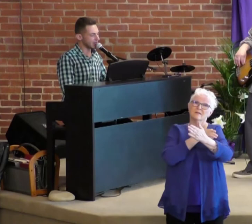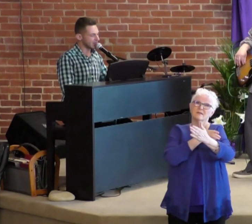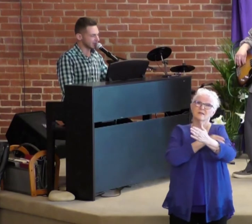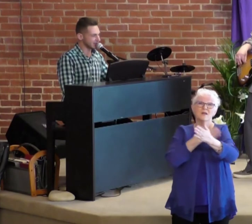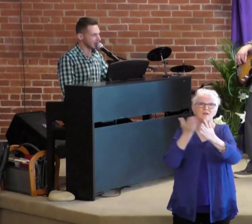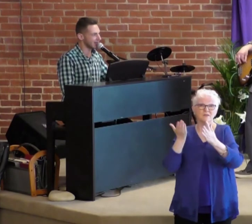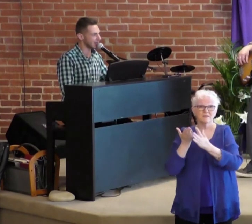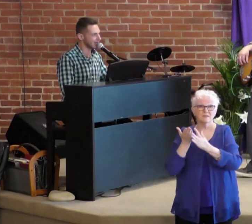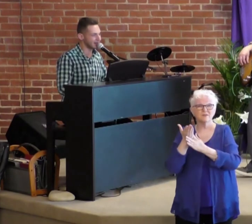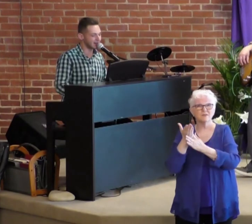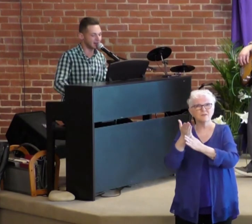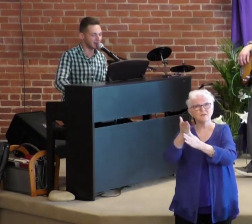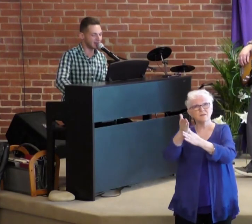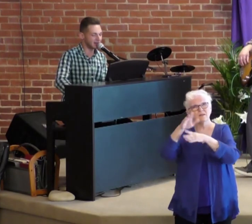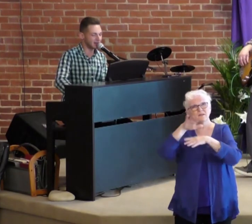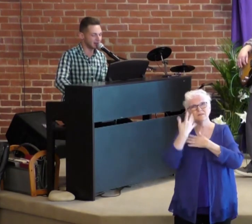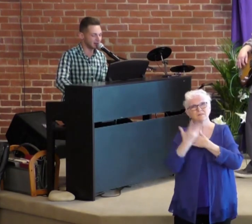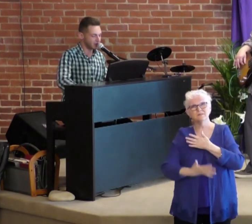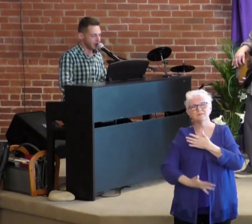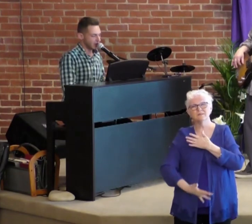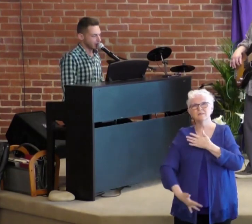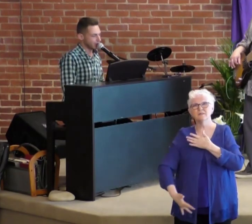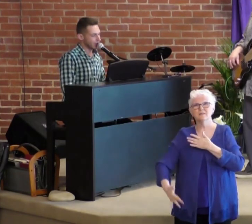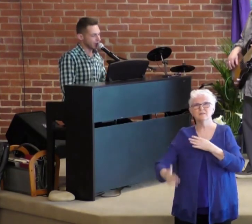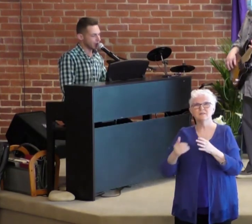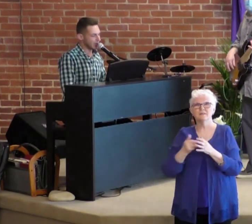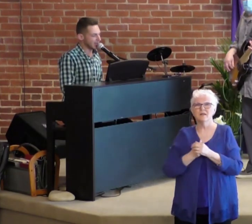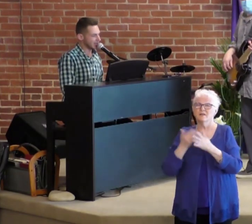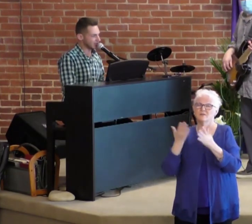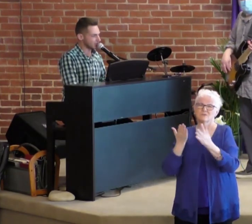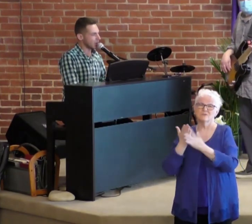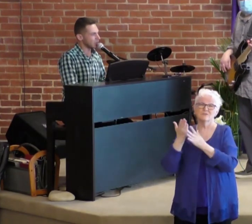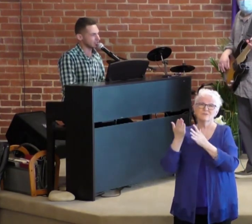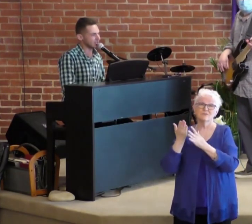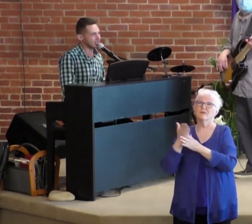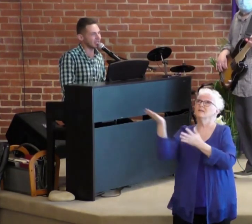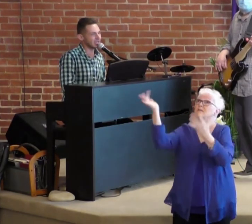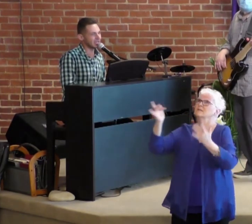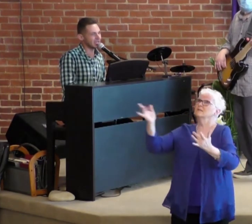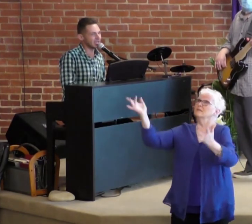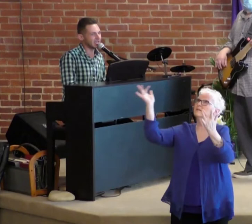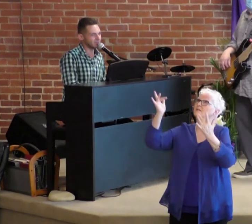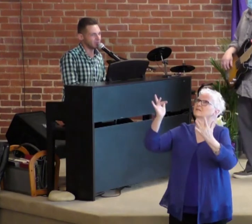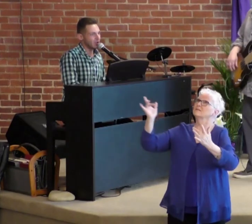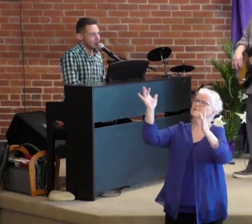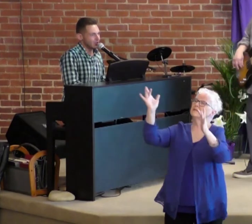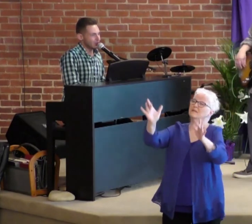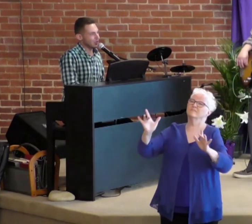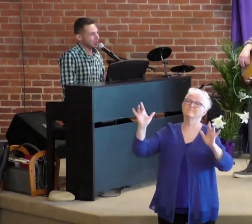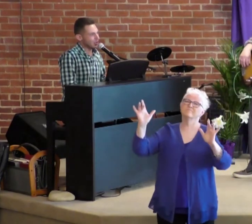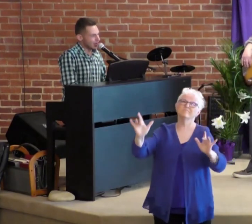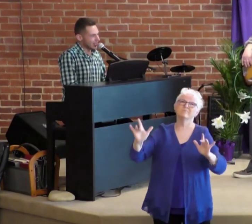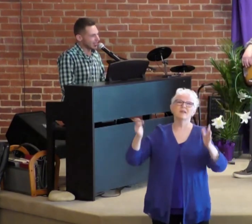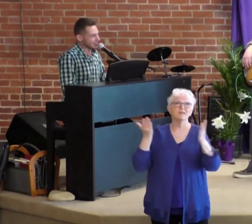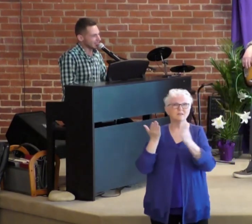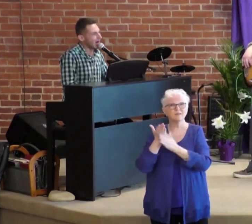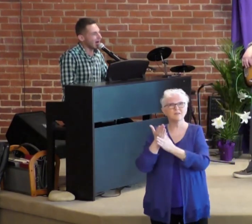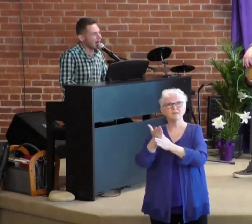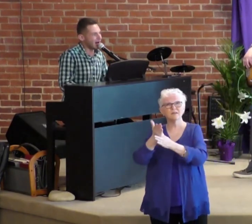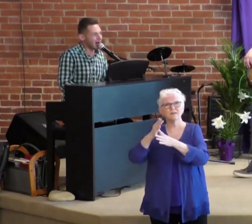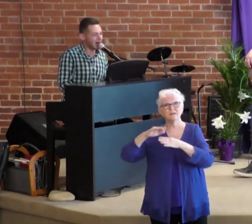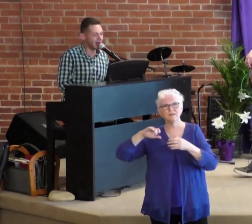through His love, through His mercy, through